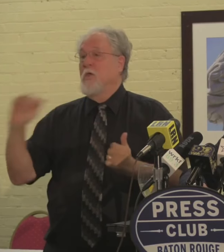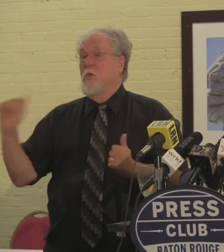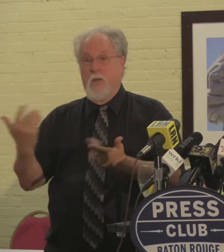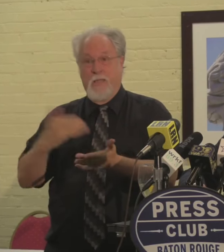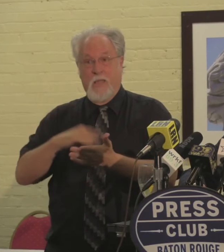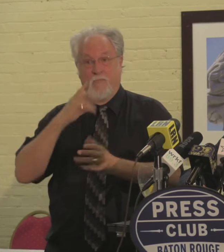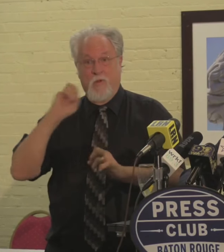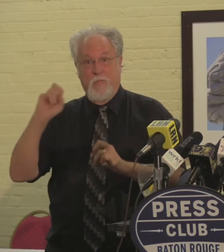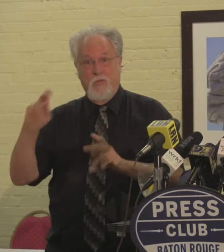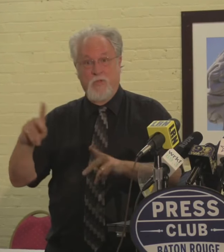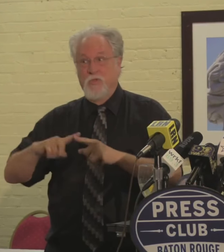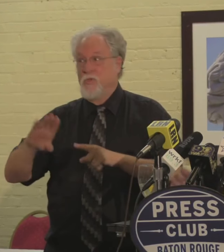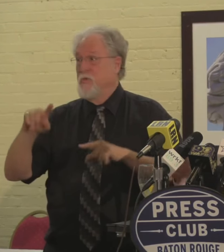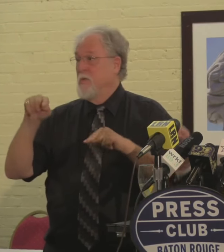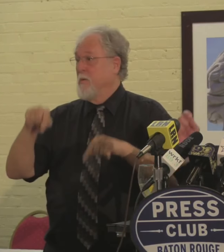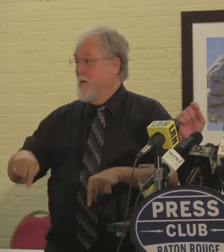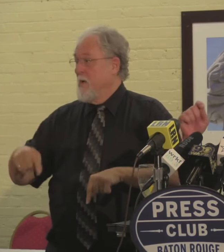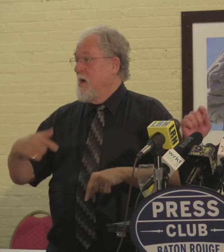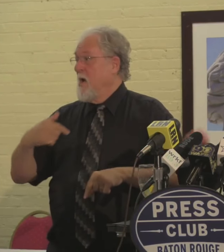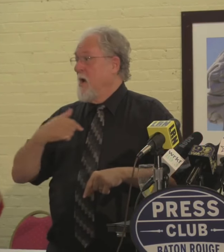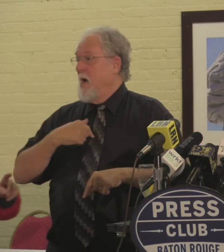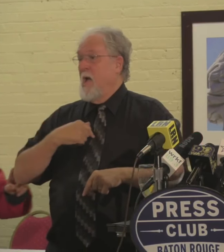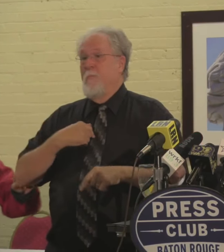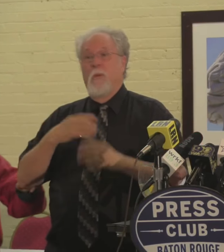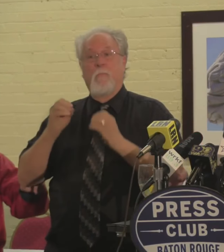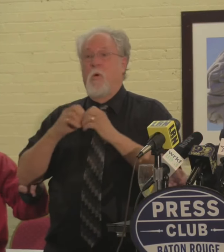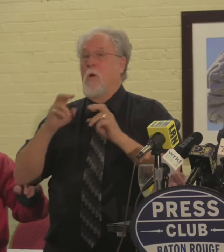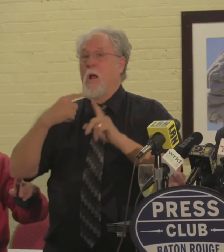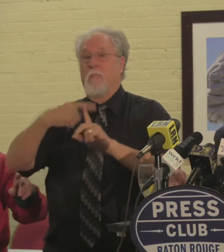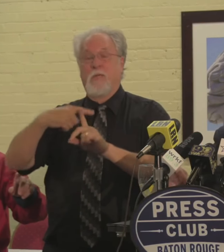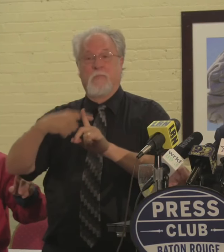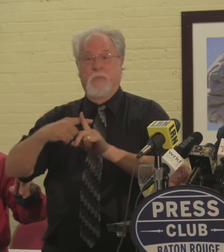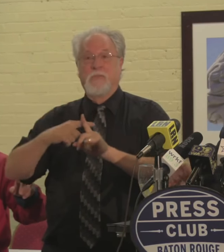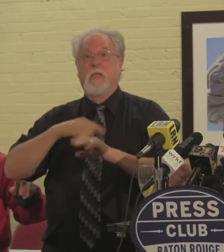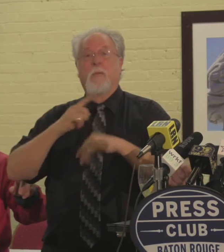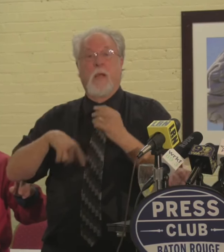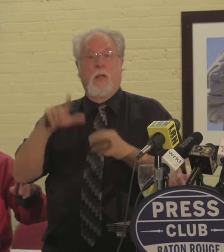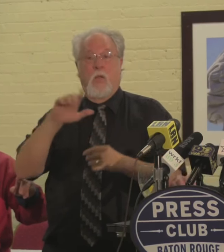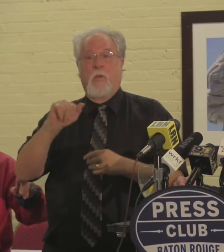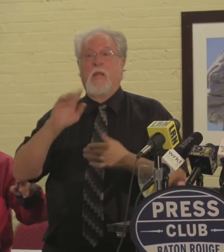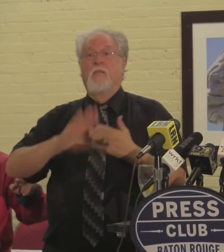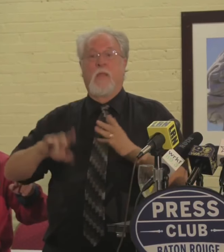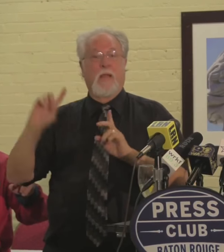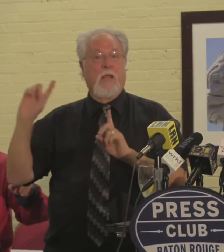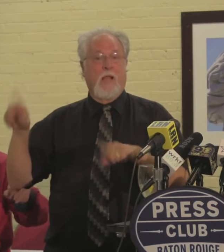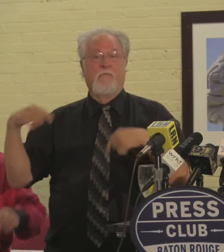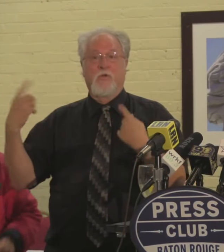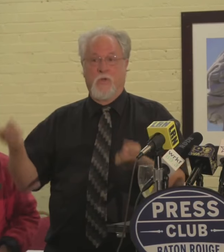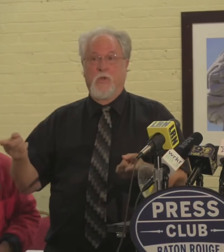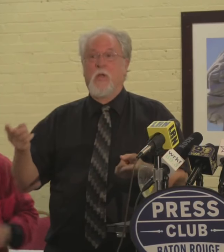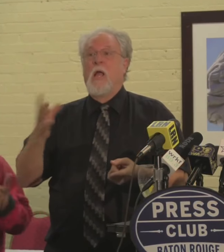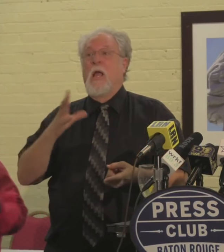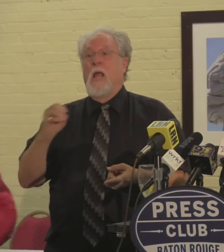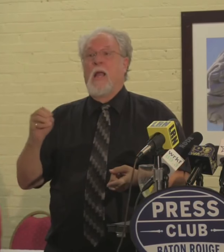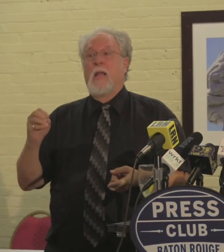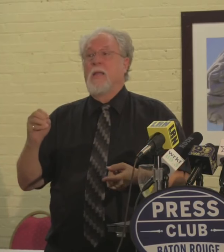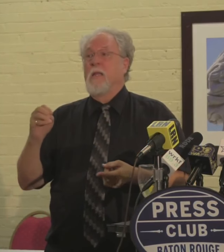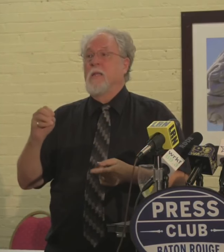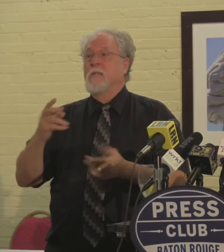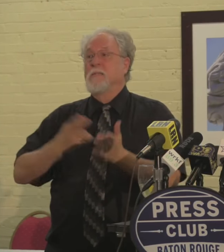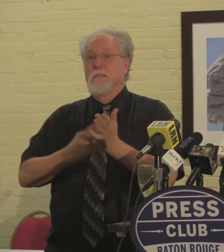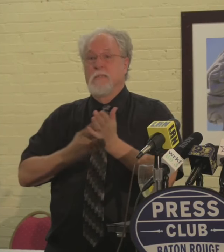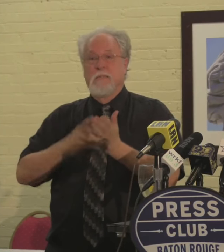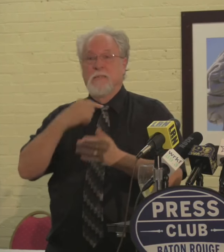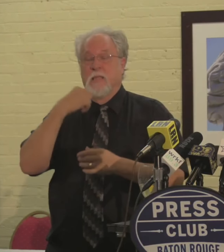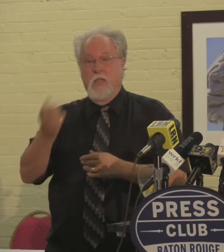again for the opportunity to be here. I am more optimistic about the state of Louisiana than I have ever been. I can honestly tell you that.